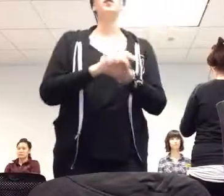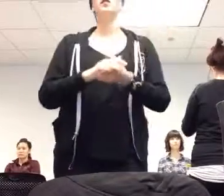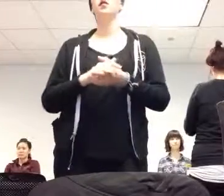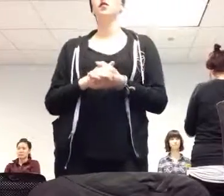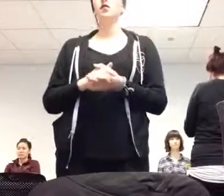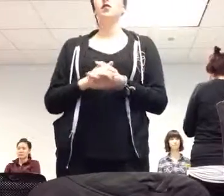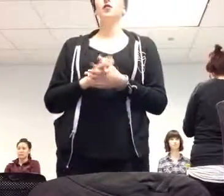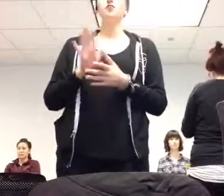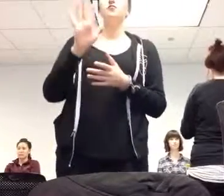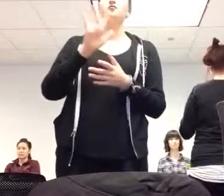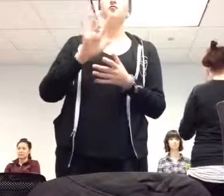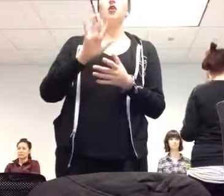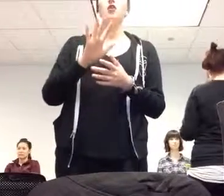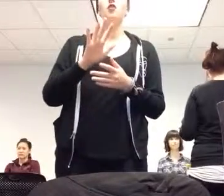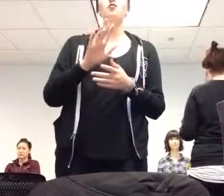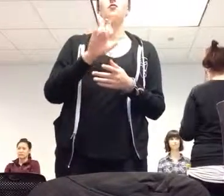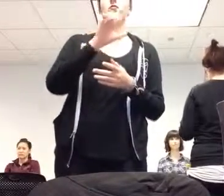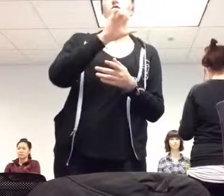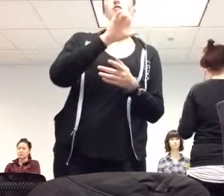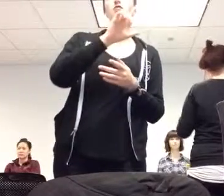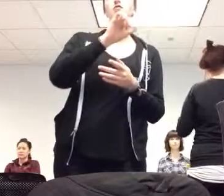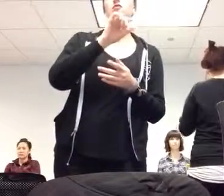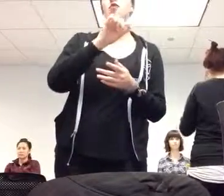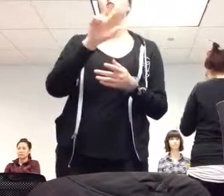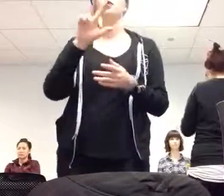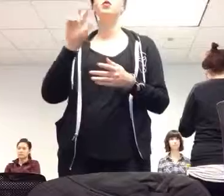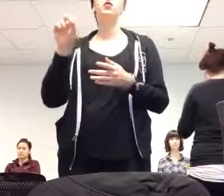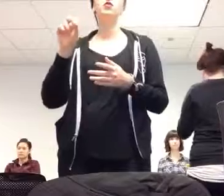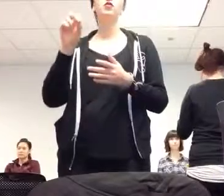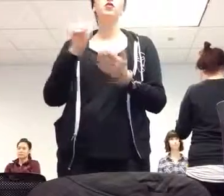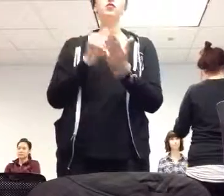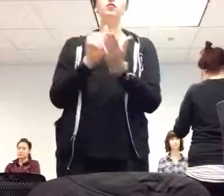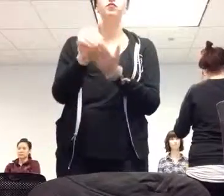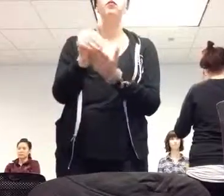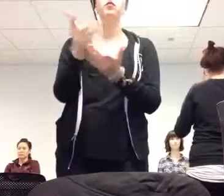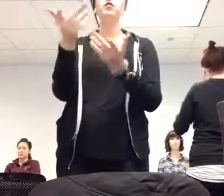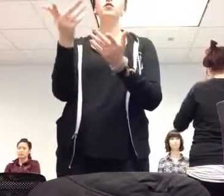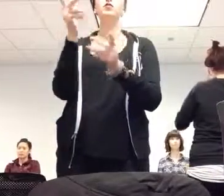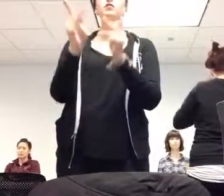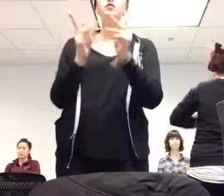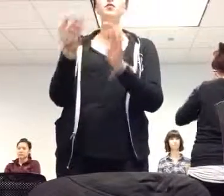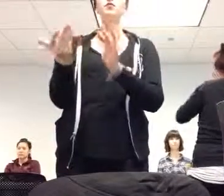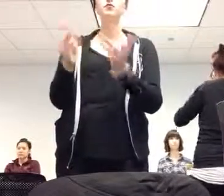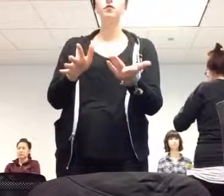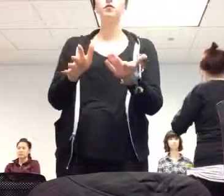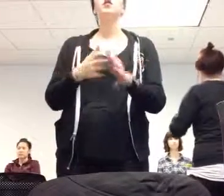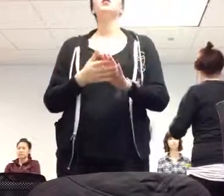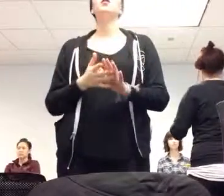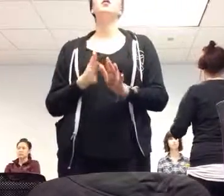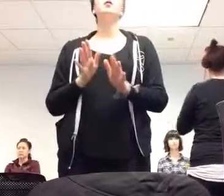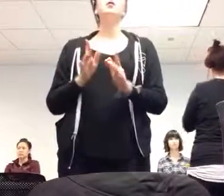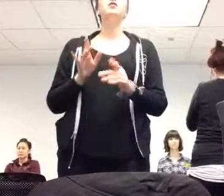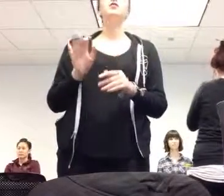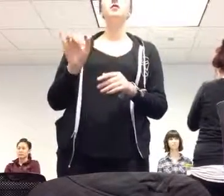That would be mainly civilian, not all military, obviously. Total or partial destruction of 1,700